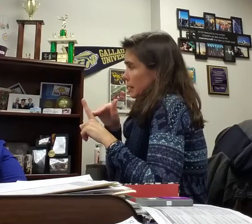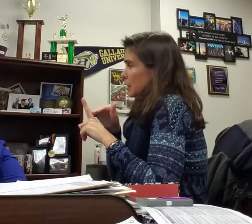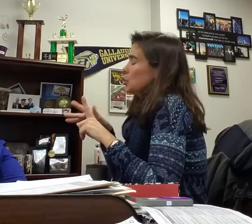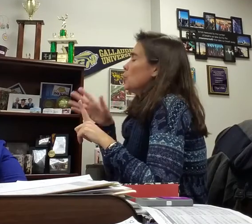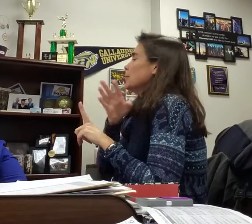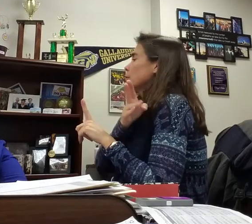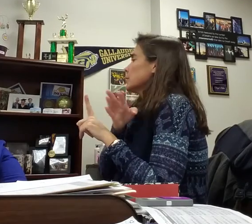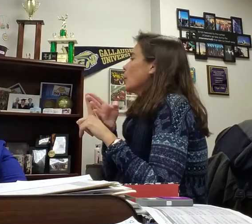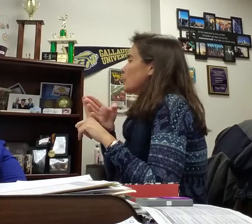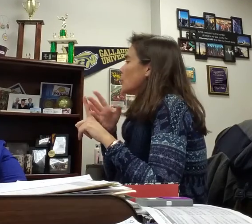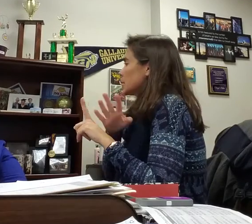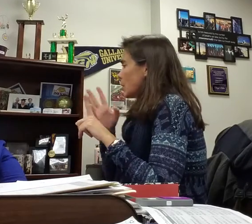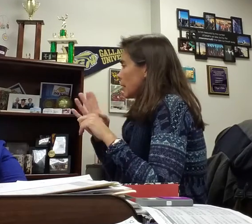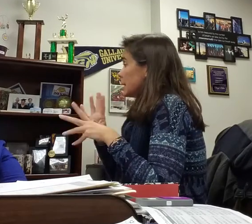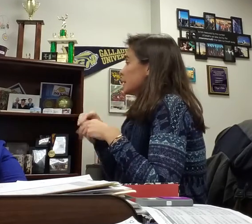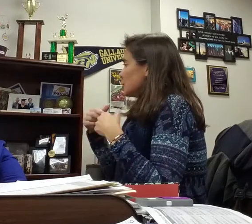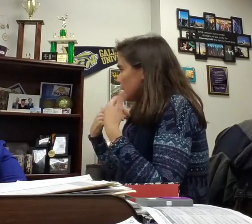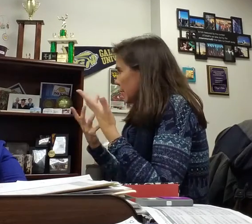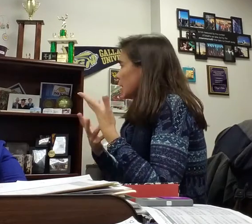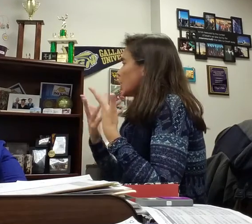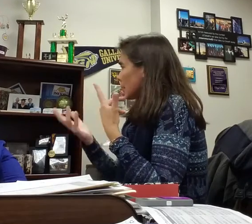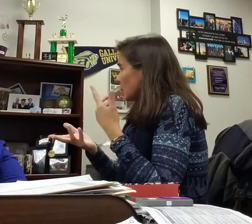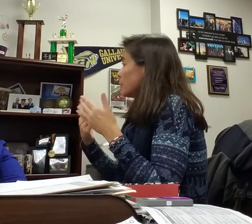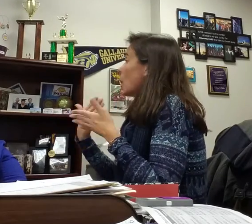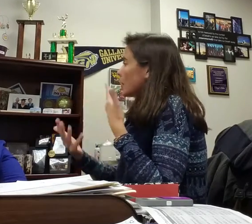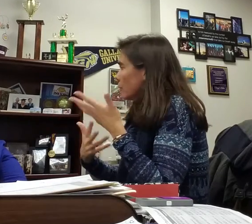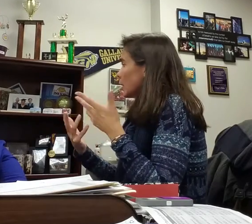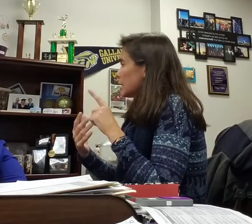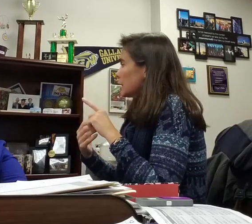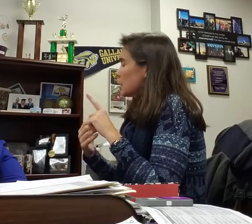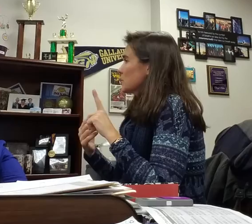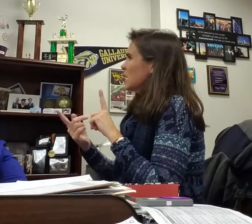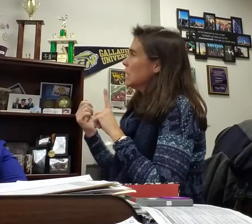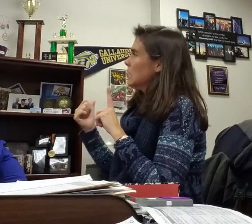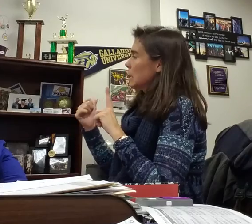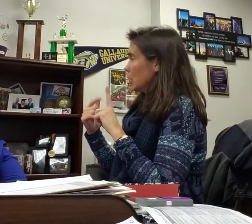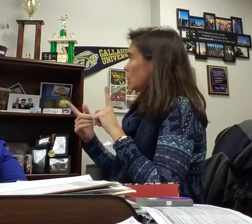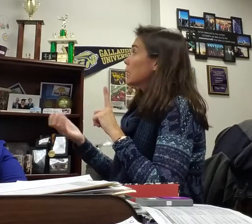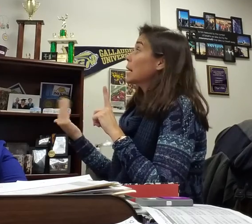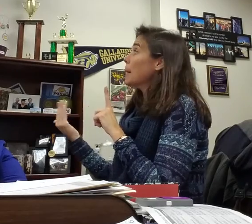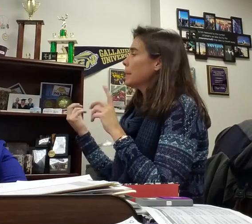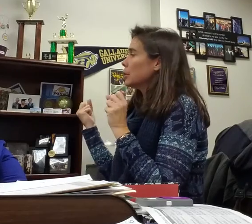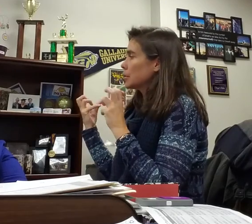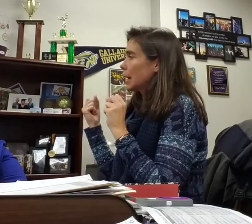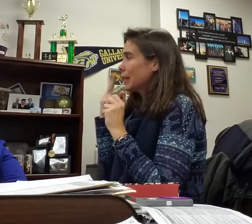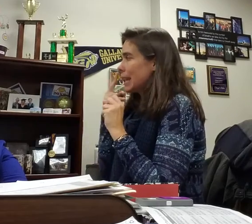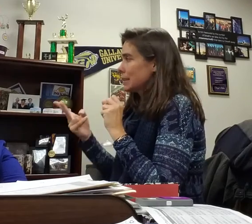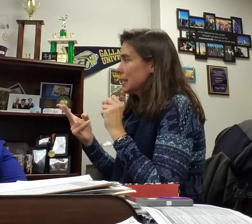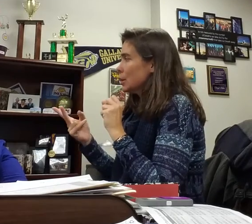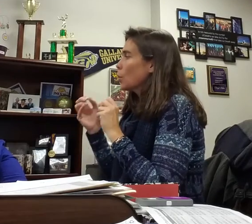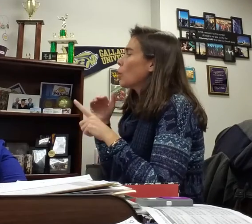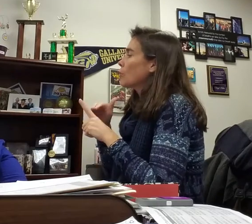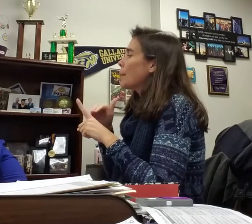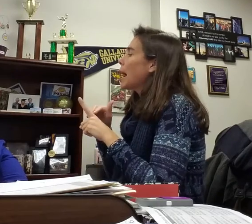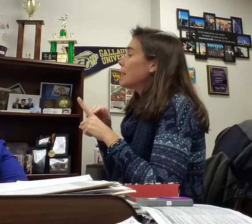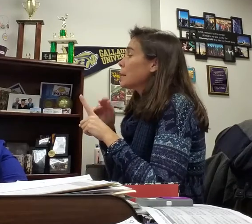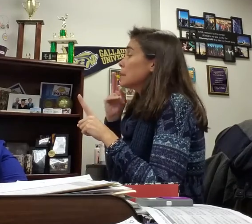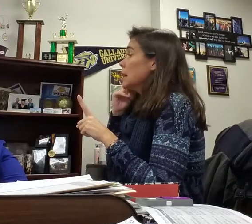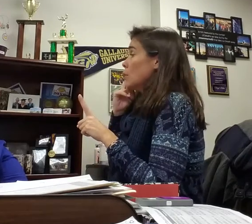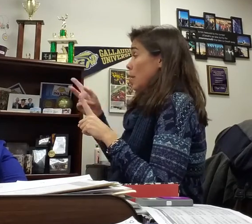because you would first of all know this already since you've been here and you've gone over it, and say, come up here, sign, we can't So see you, everybody- or remind them Okay. they